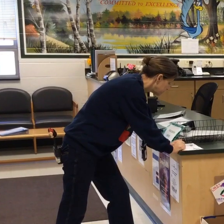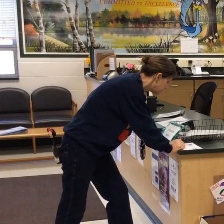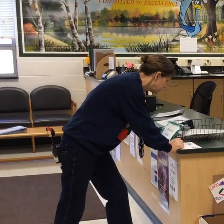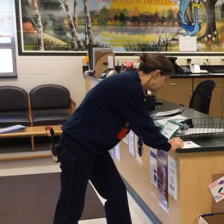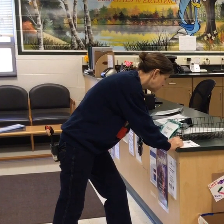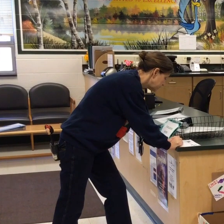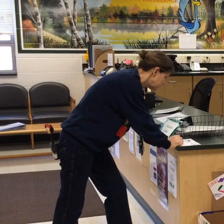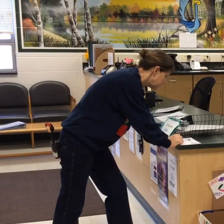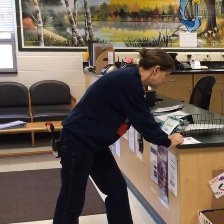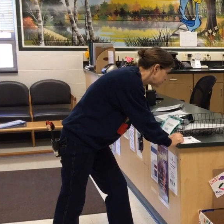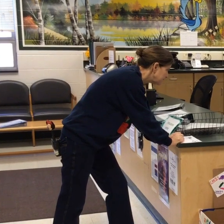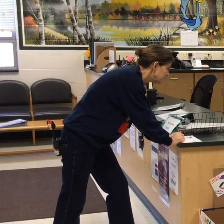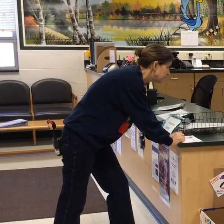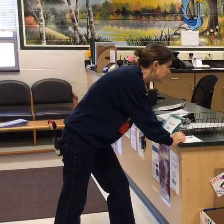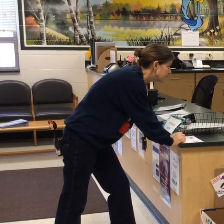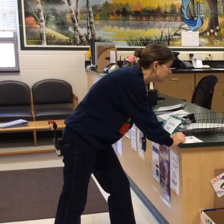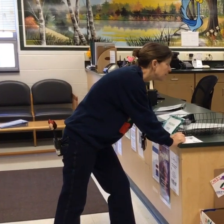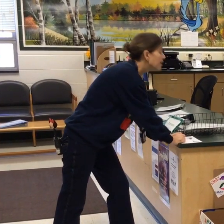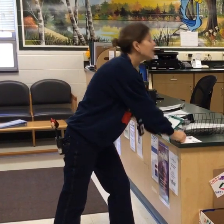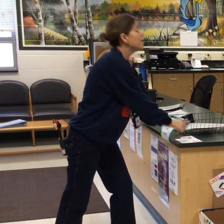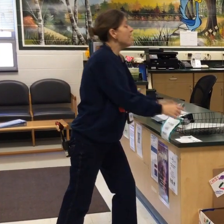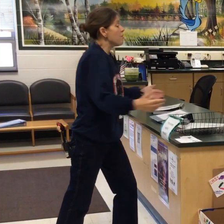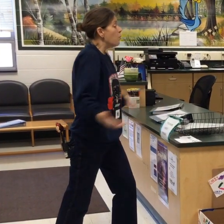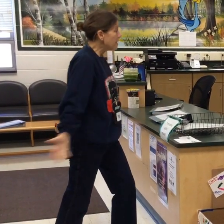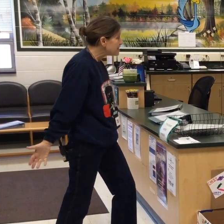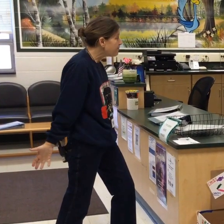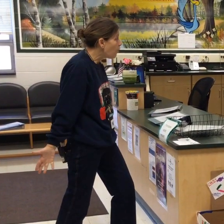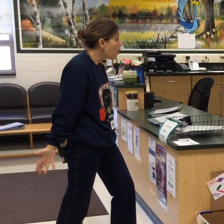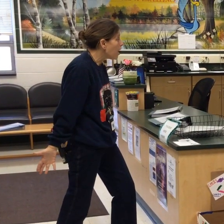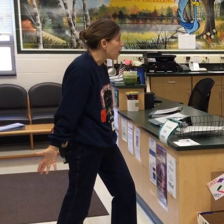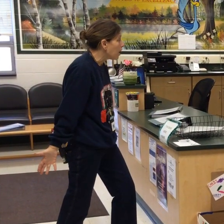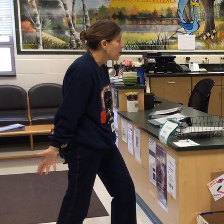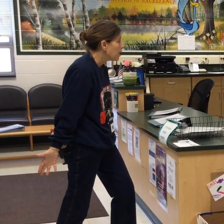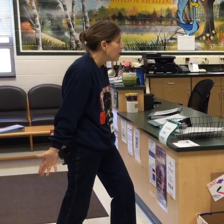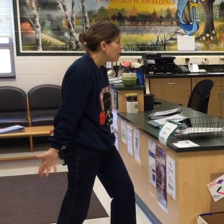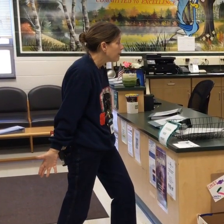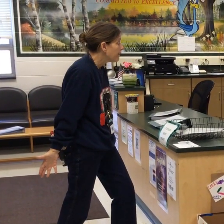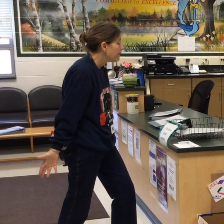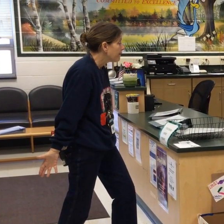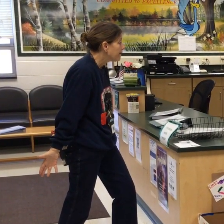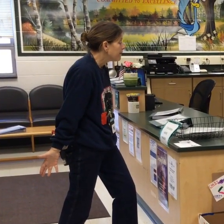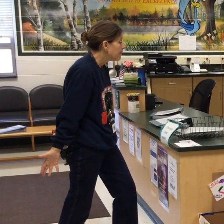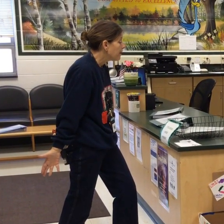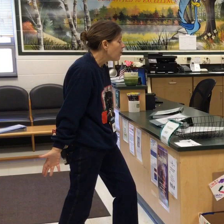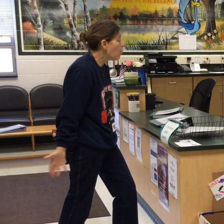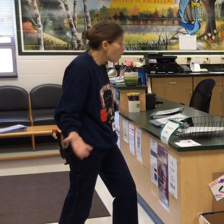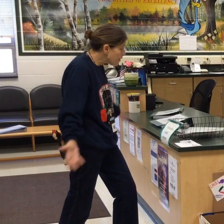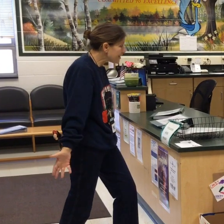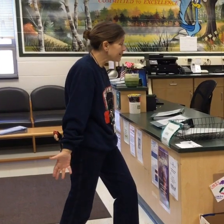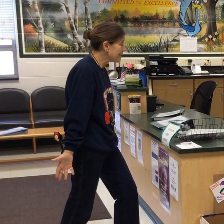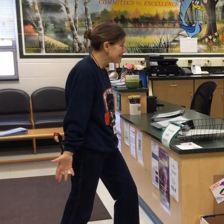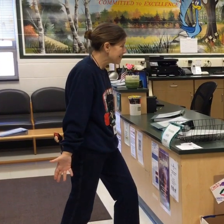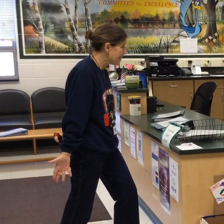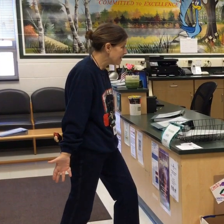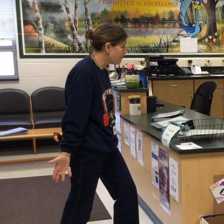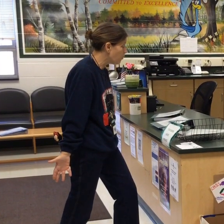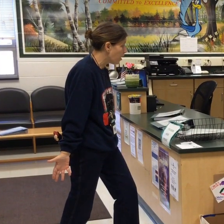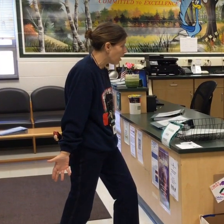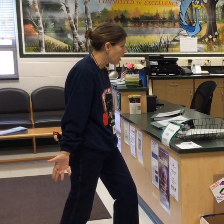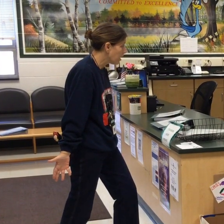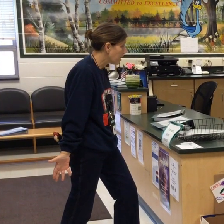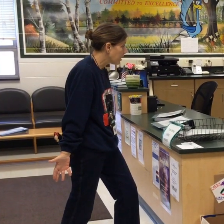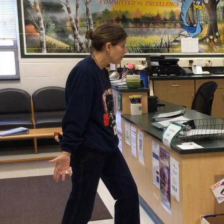Birthday wishes go out to Ryle in Miss Larkin's class, Kylie in Miss Mish's class. Weekend birthday wishes